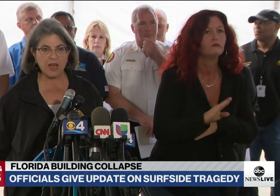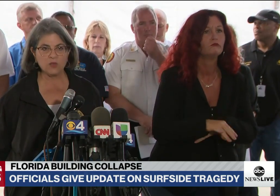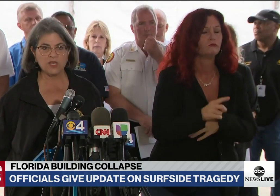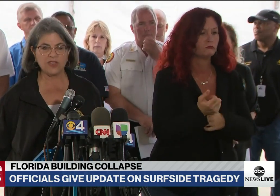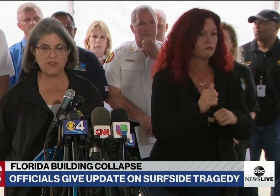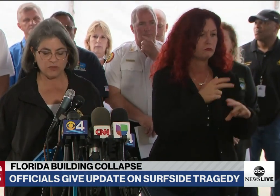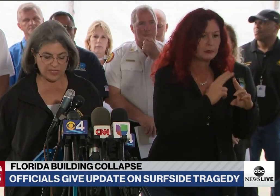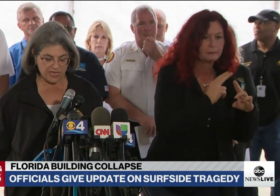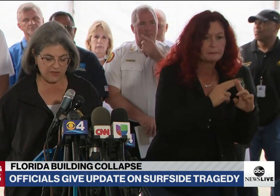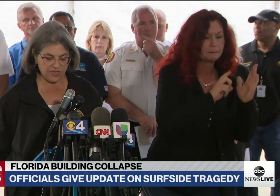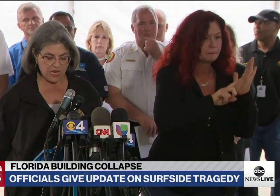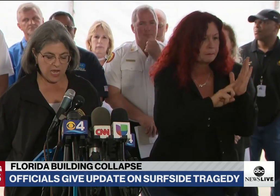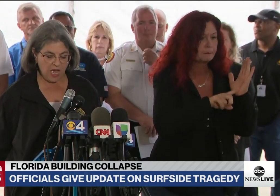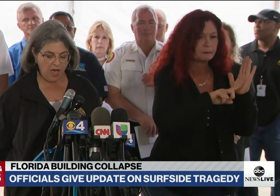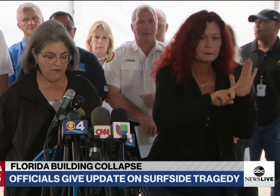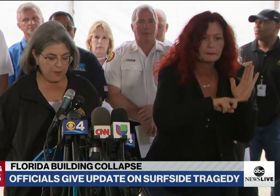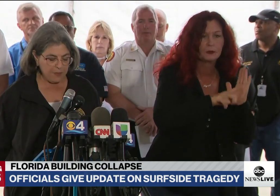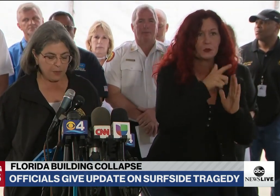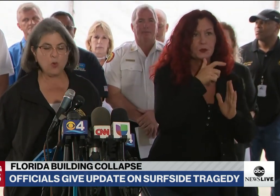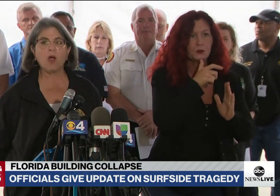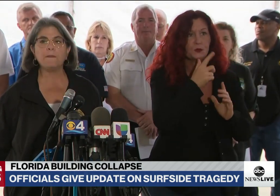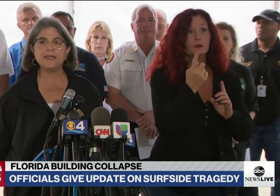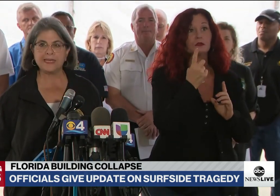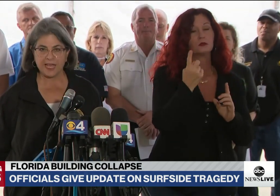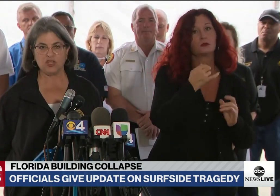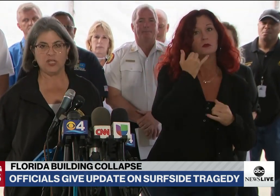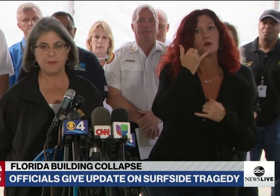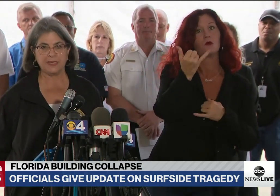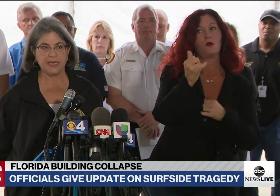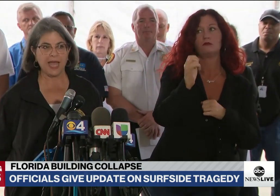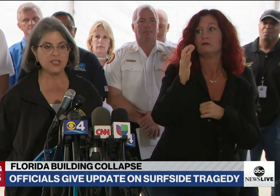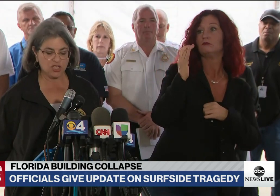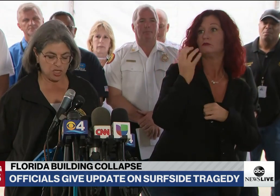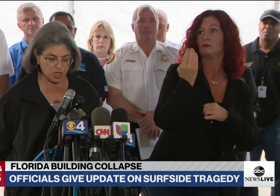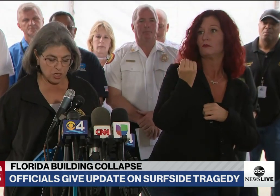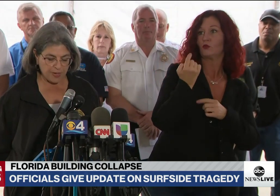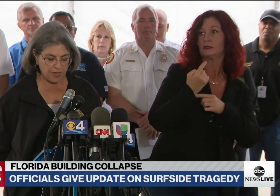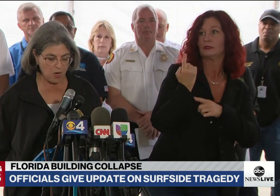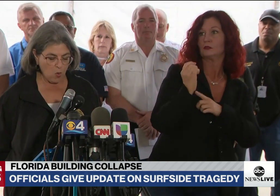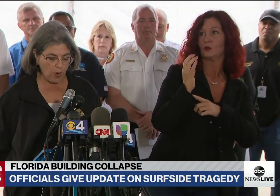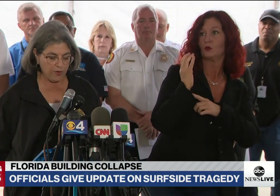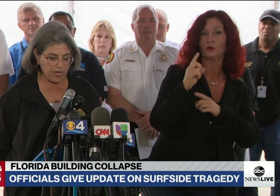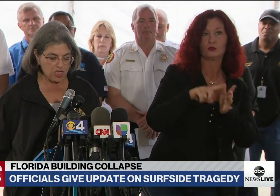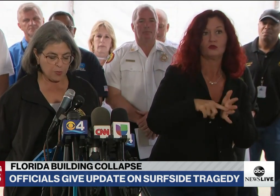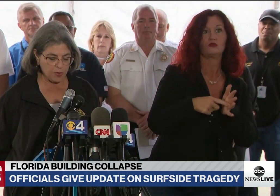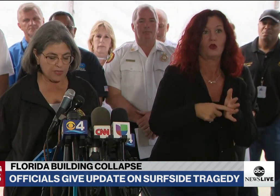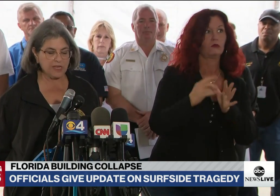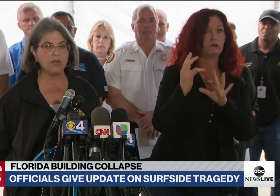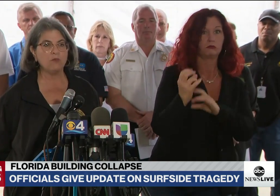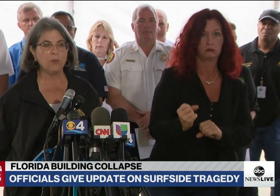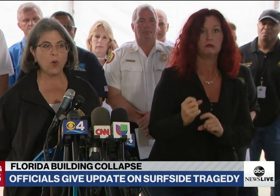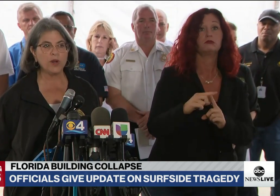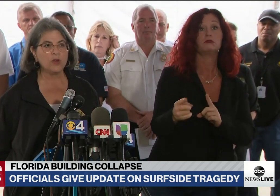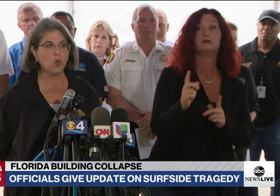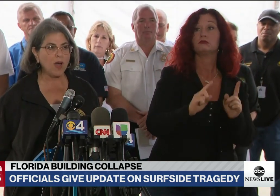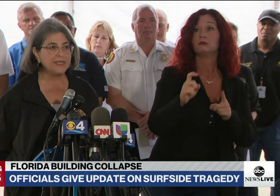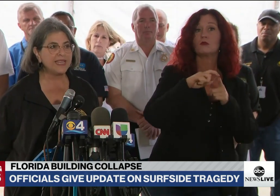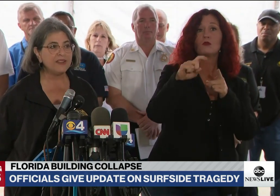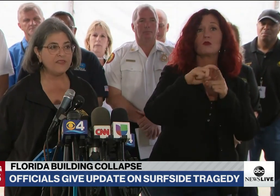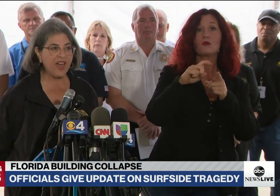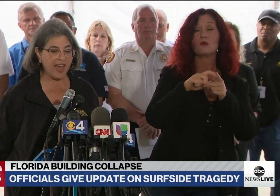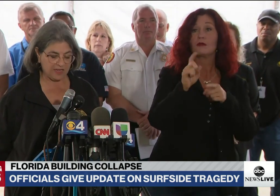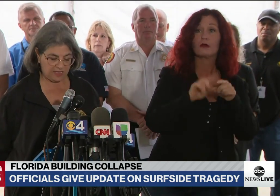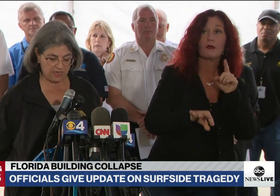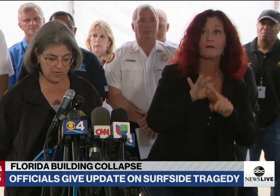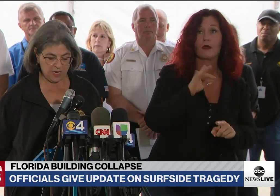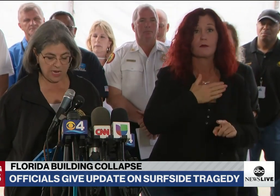the accounts that they've received of people who are potentially missing, and to determine whether each person reported was